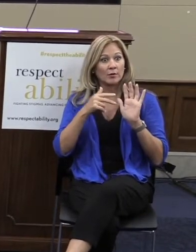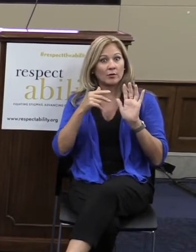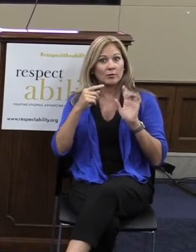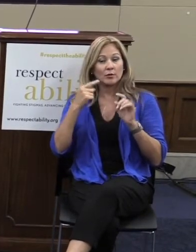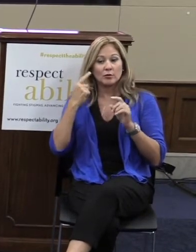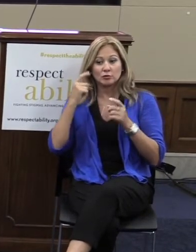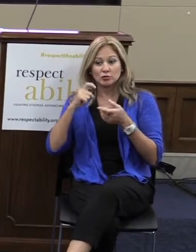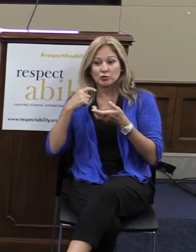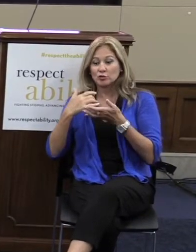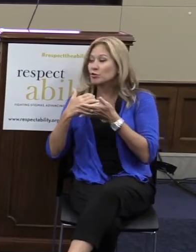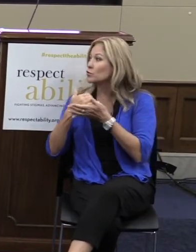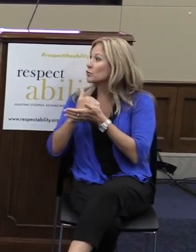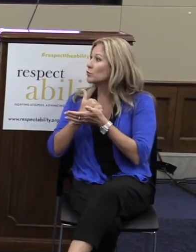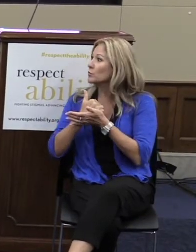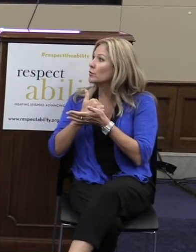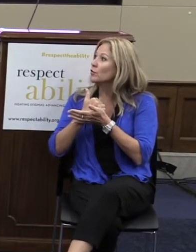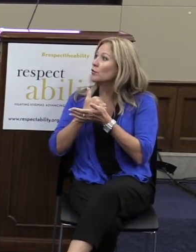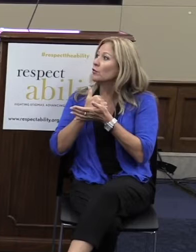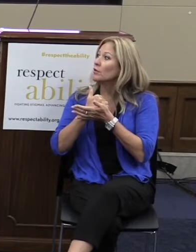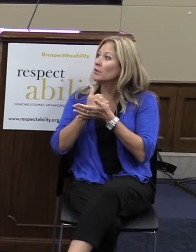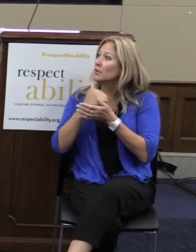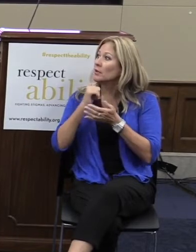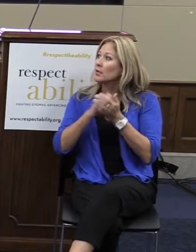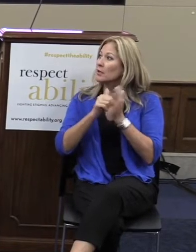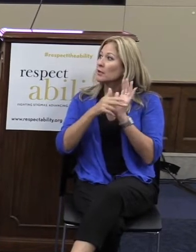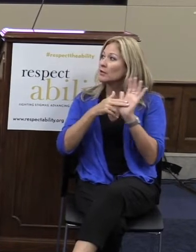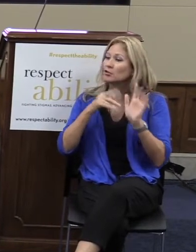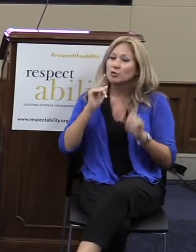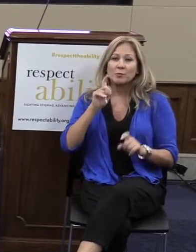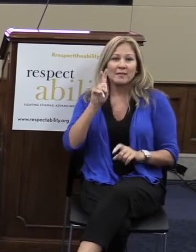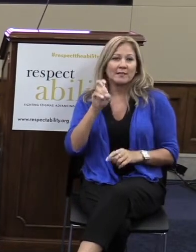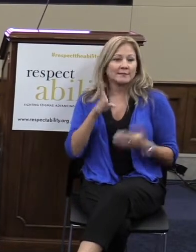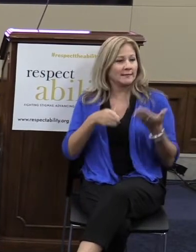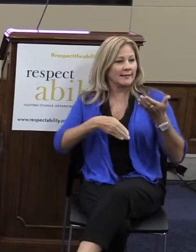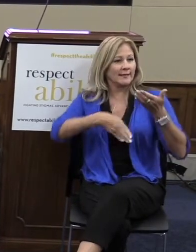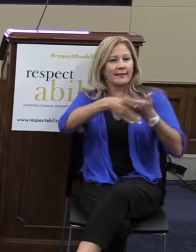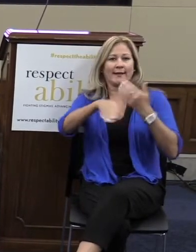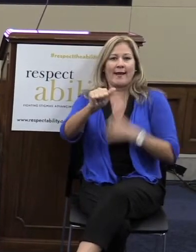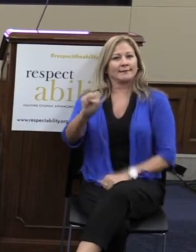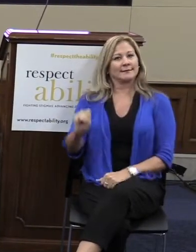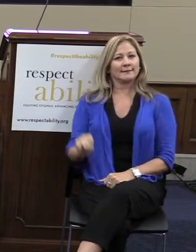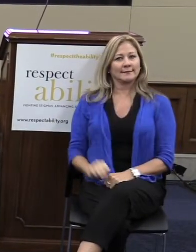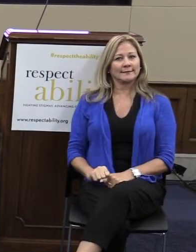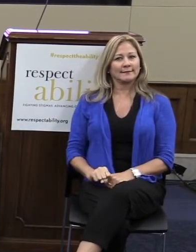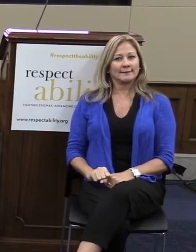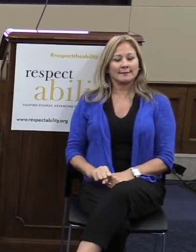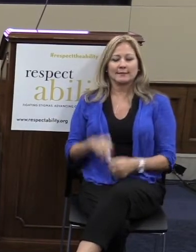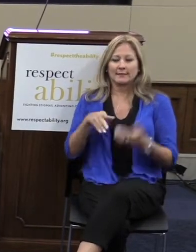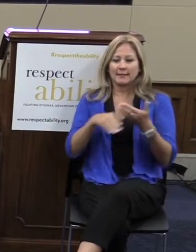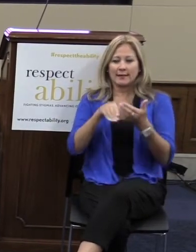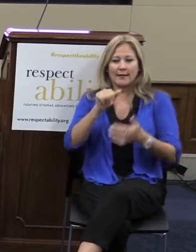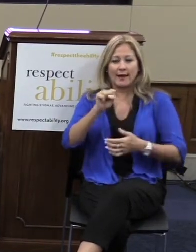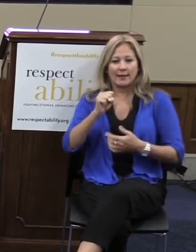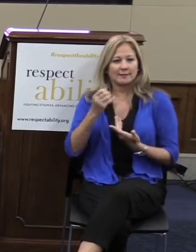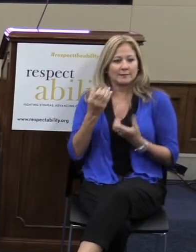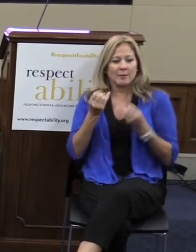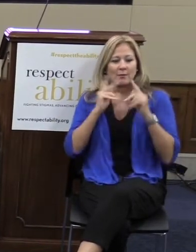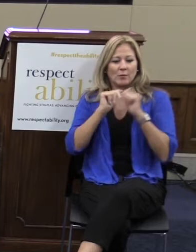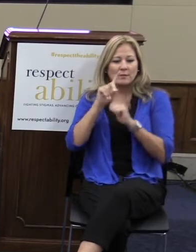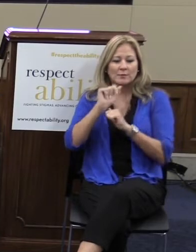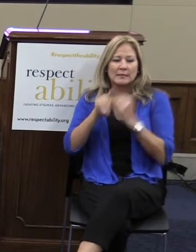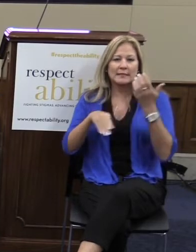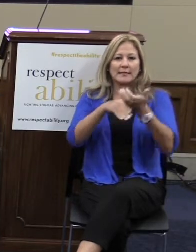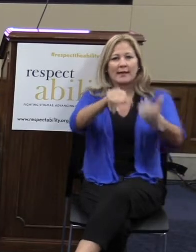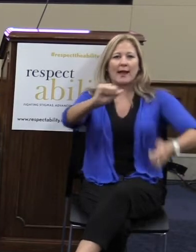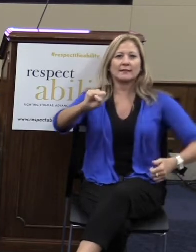right? Because people with disability kick ass. Many people with disability kick ass. And if they don't, it's because